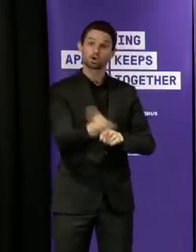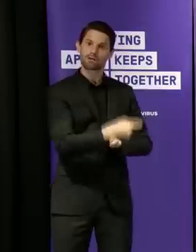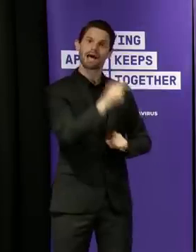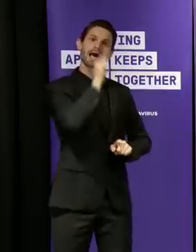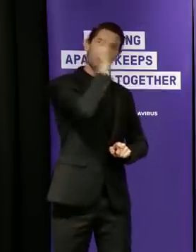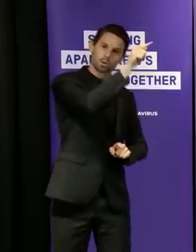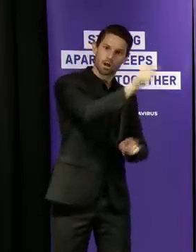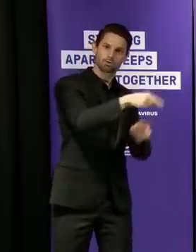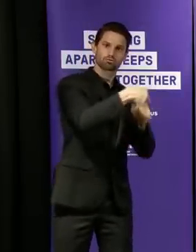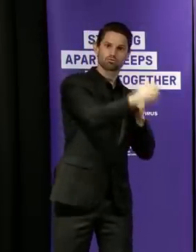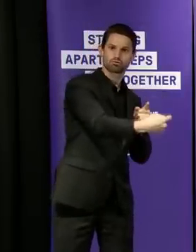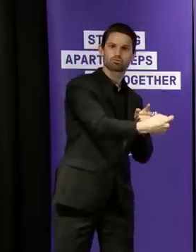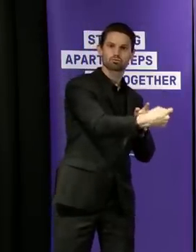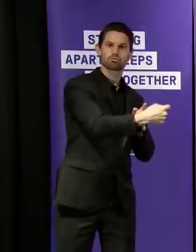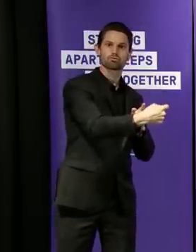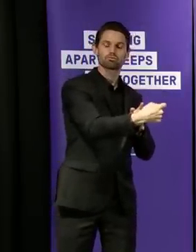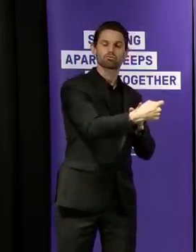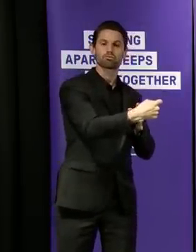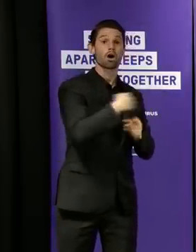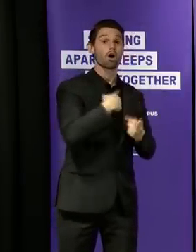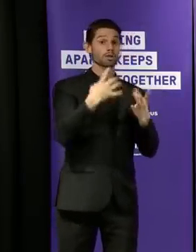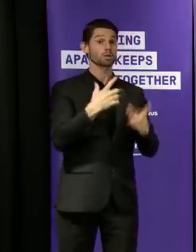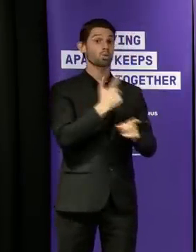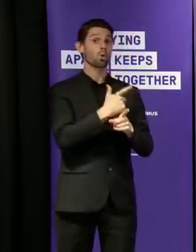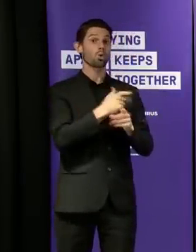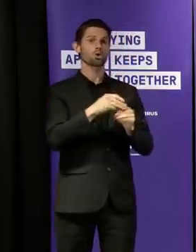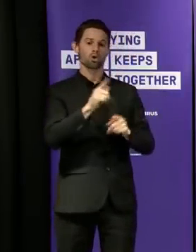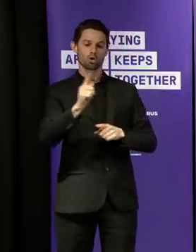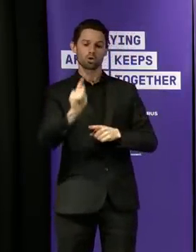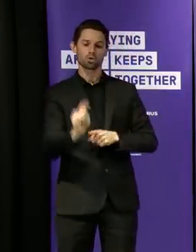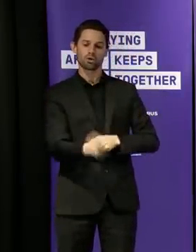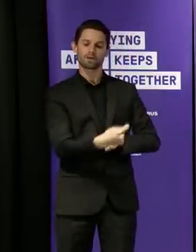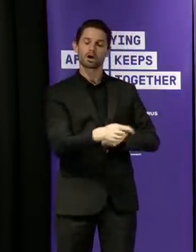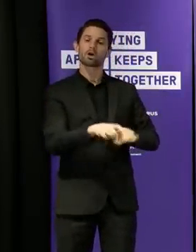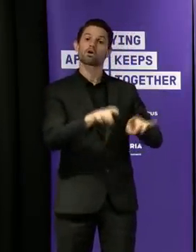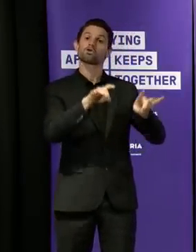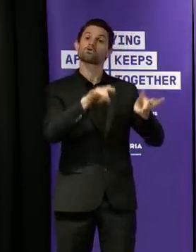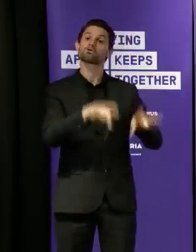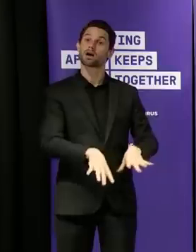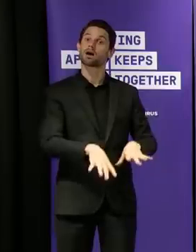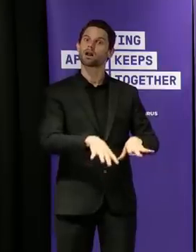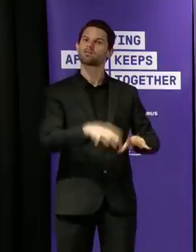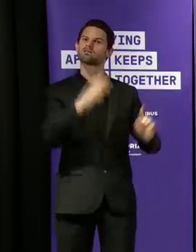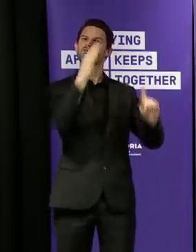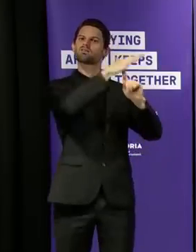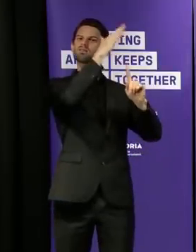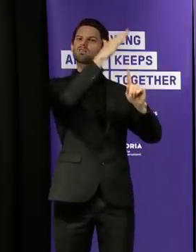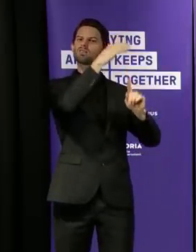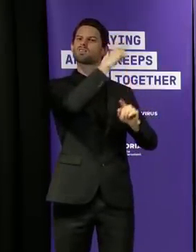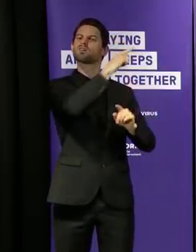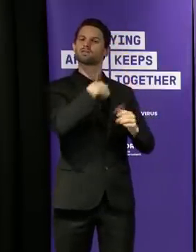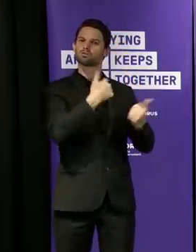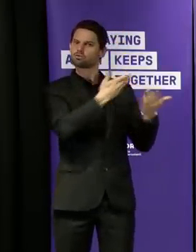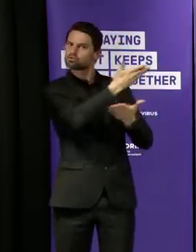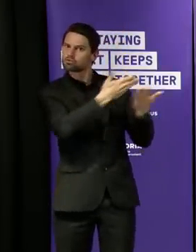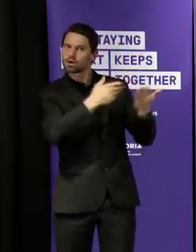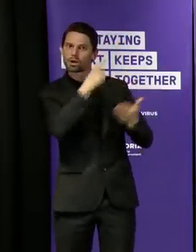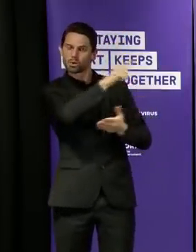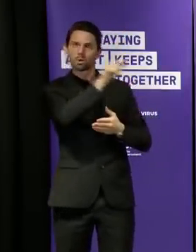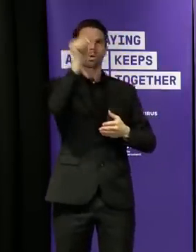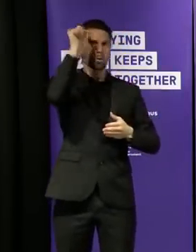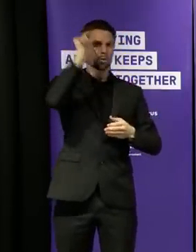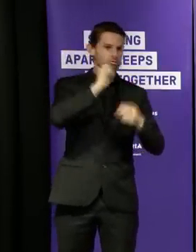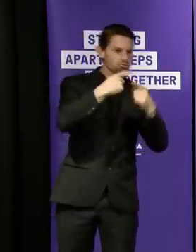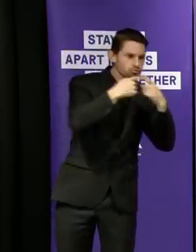already had a conversation with Golf Australia. That I think just as one example, I think there'll be all sorts of protocols,